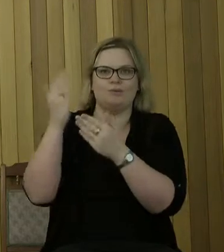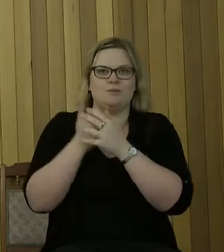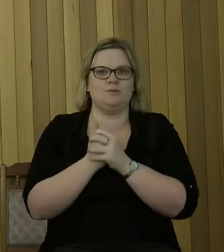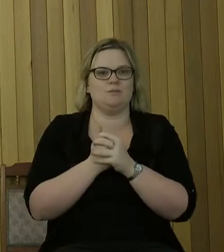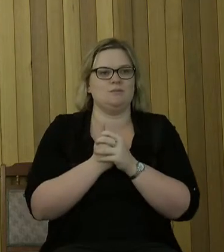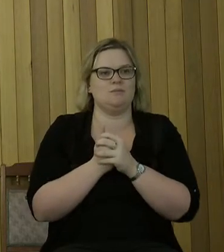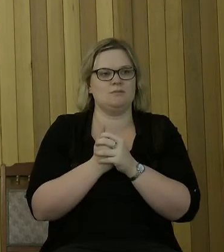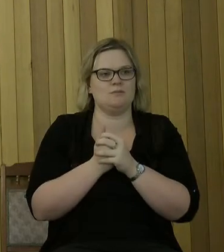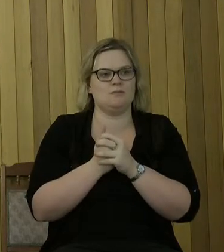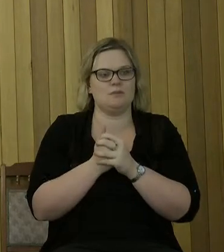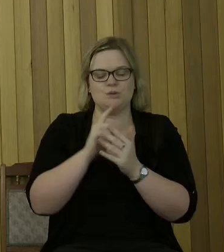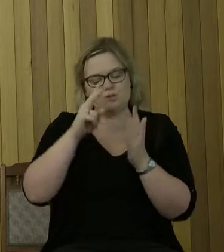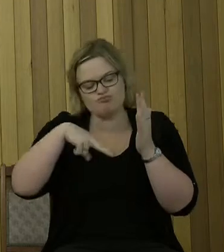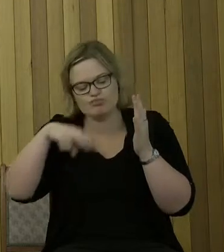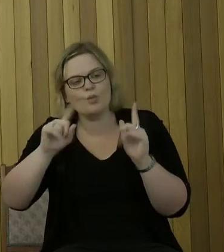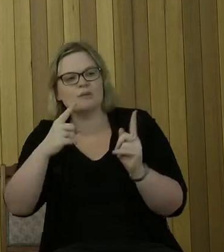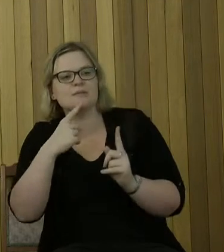To the apostles' teachings.